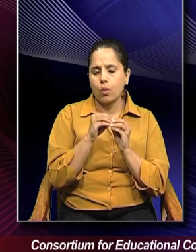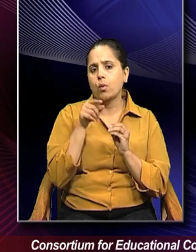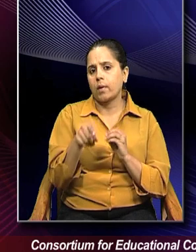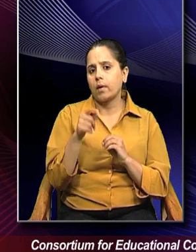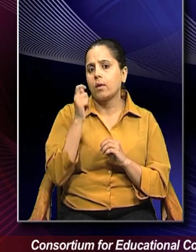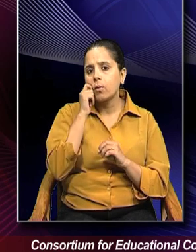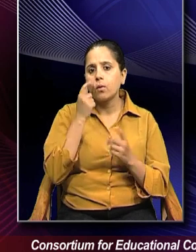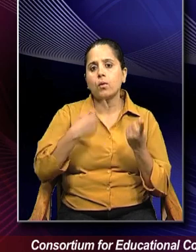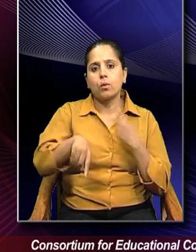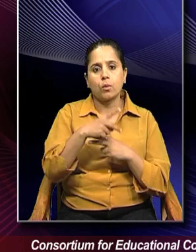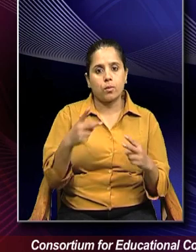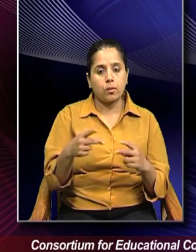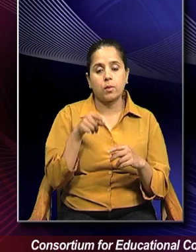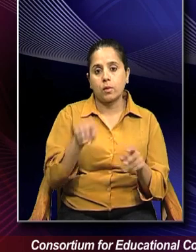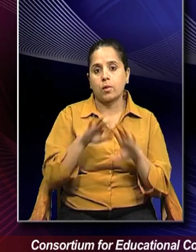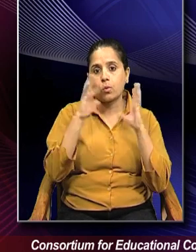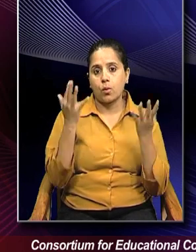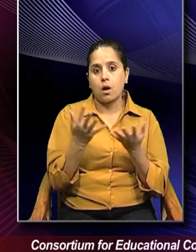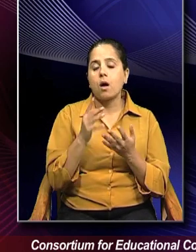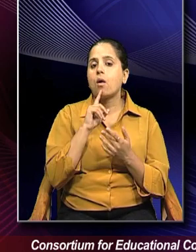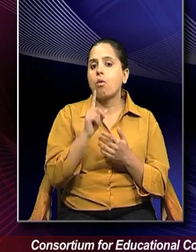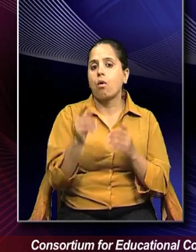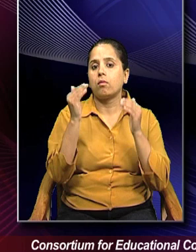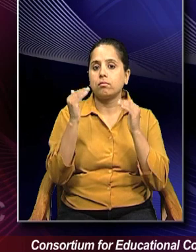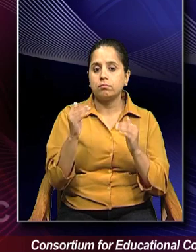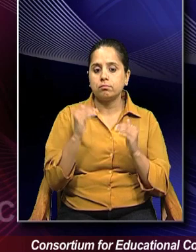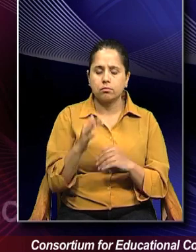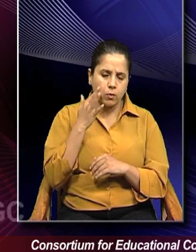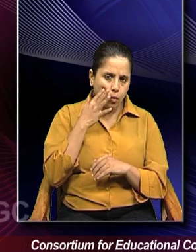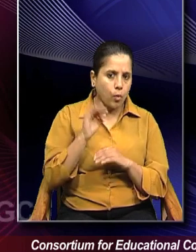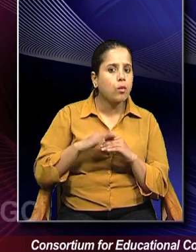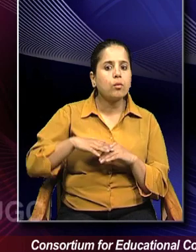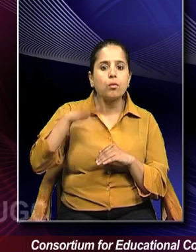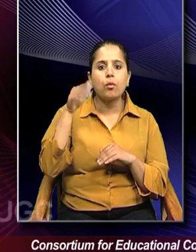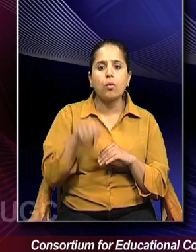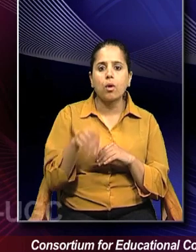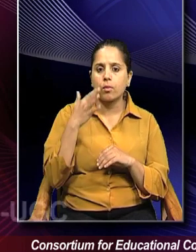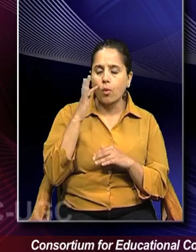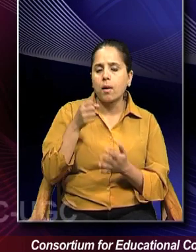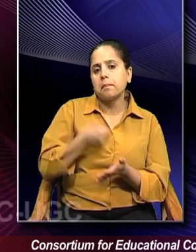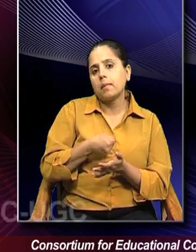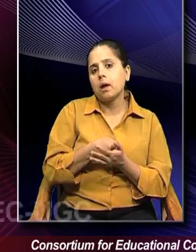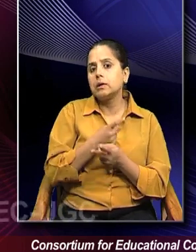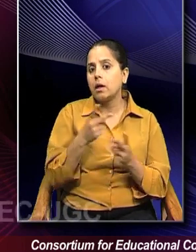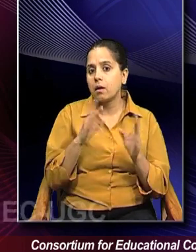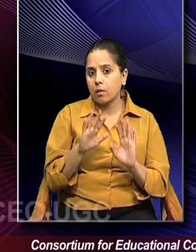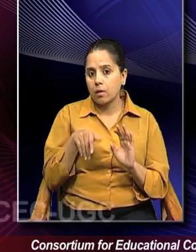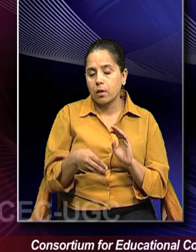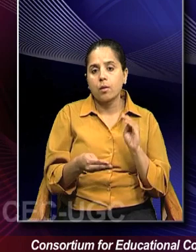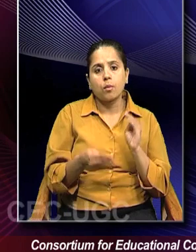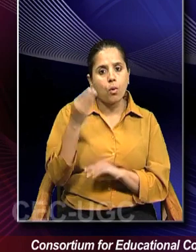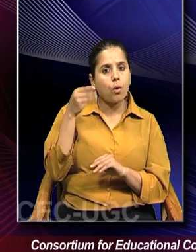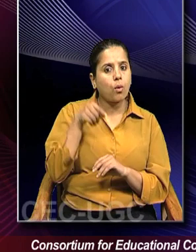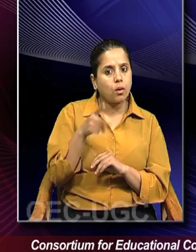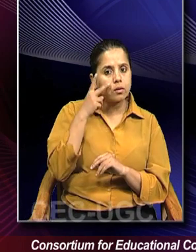humankind. And this world order is more important, more fundamental, and more